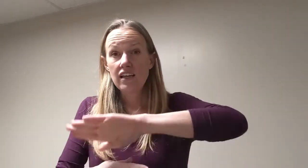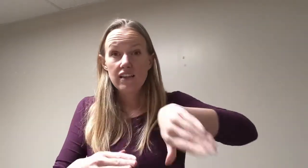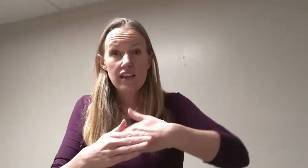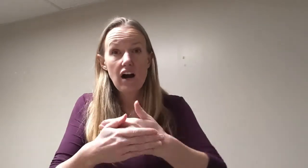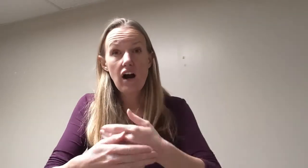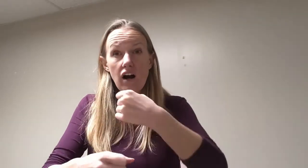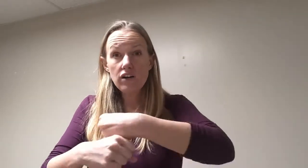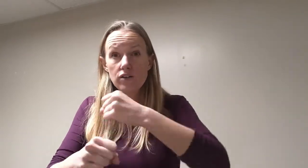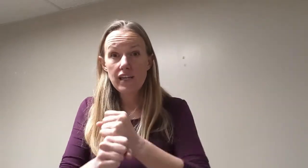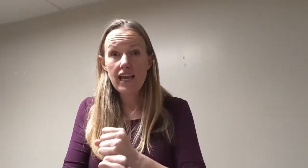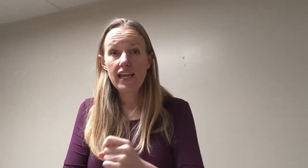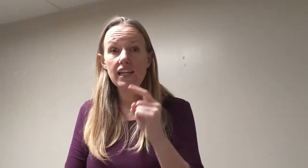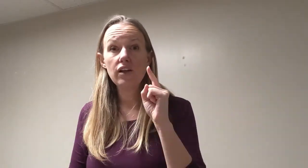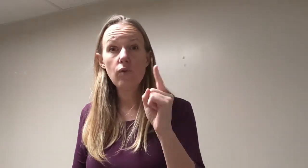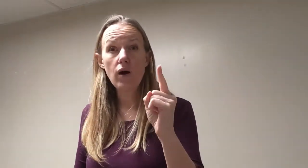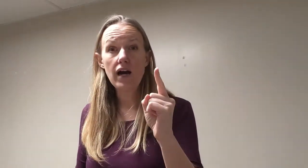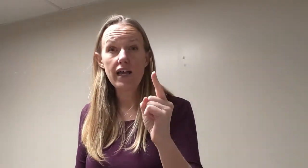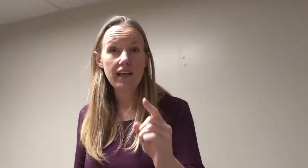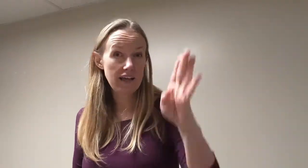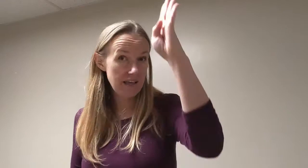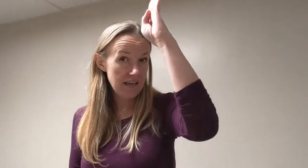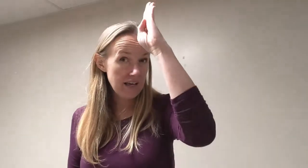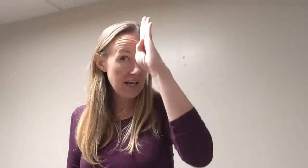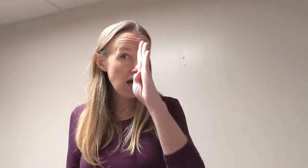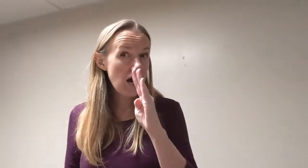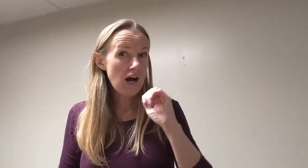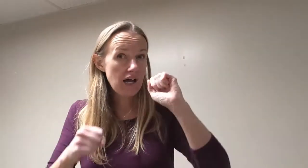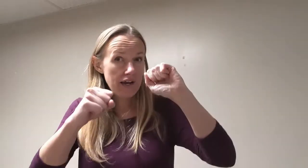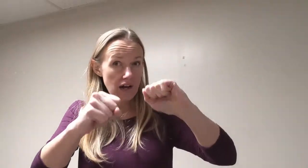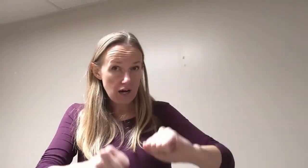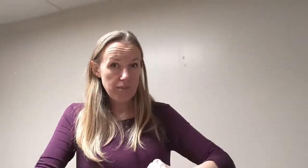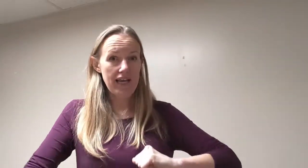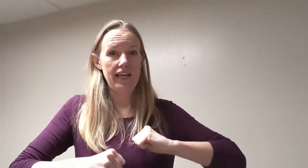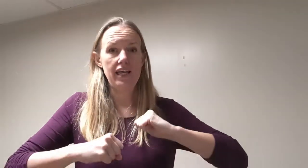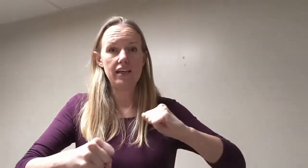the all-creating one, God